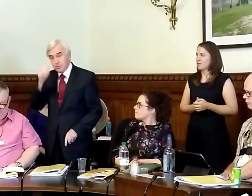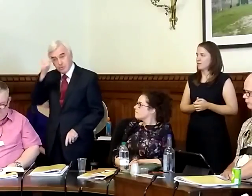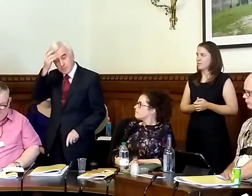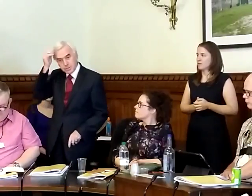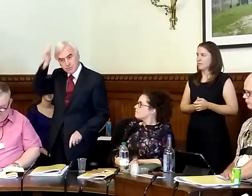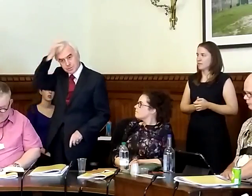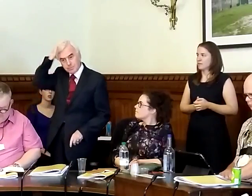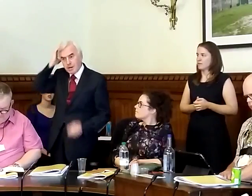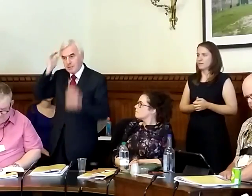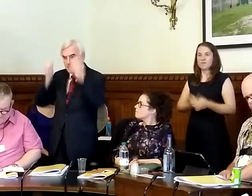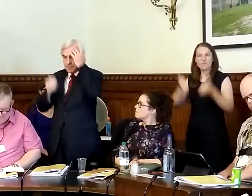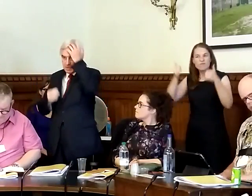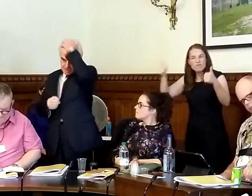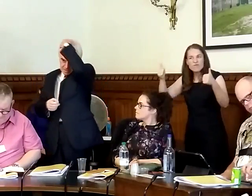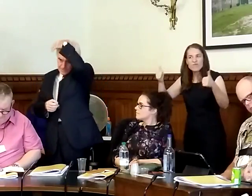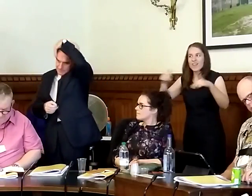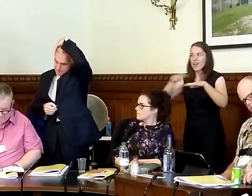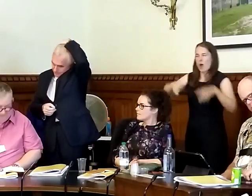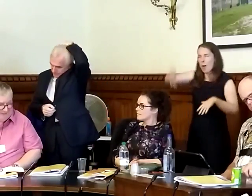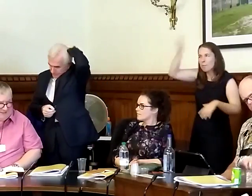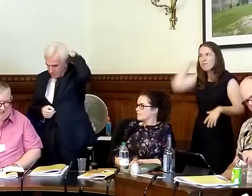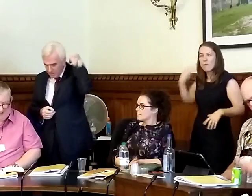when we're not storming the doors of Parliament.